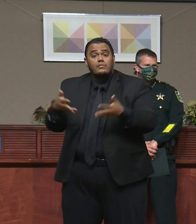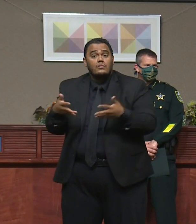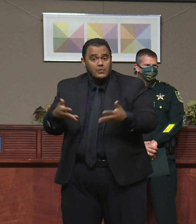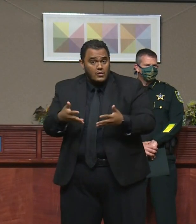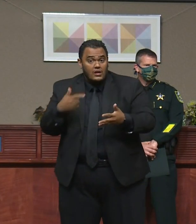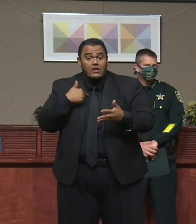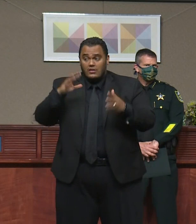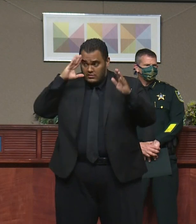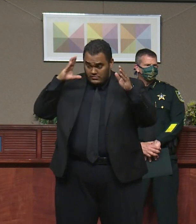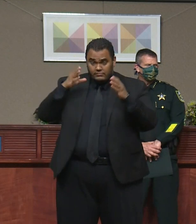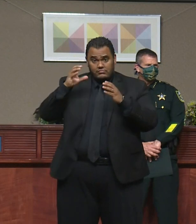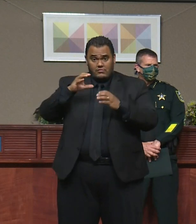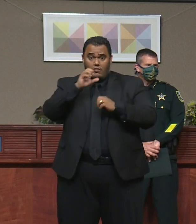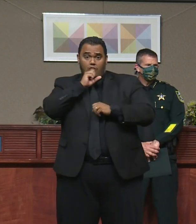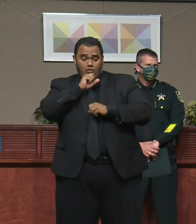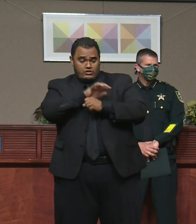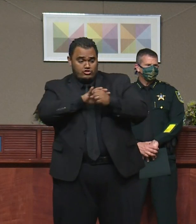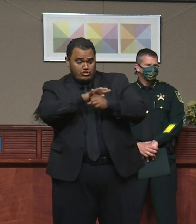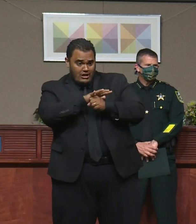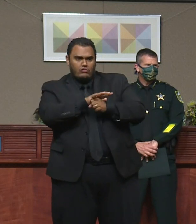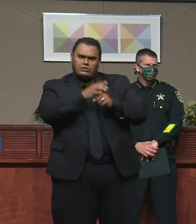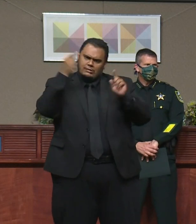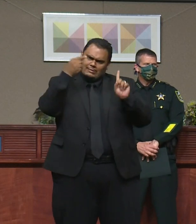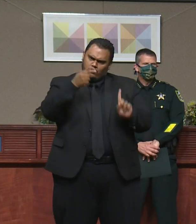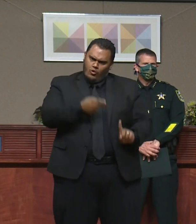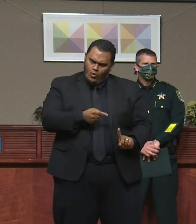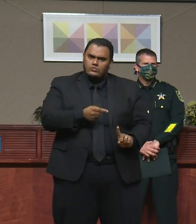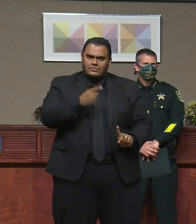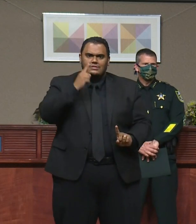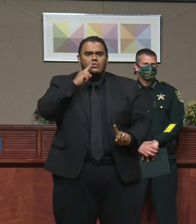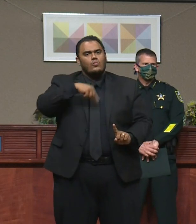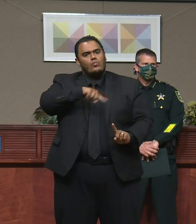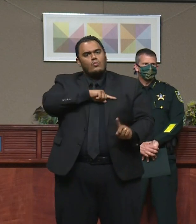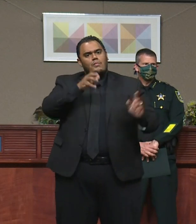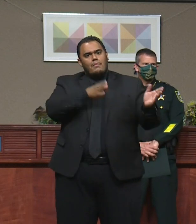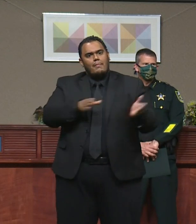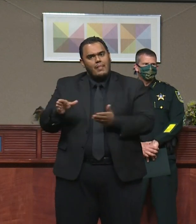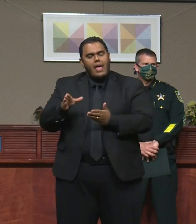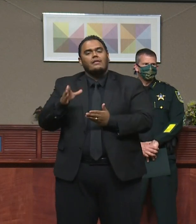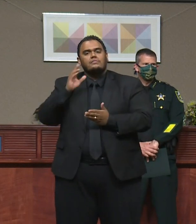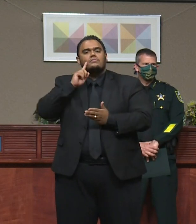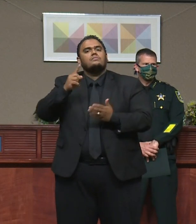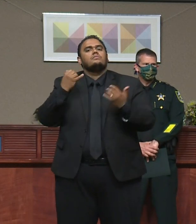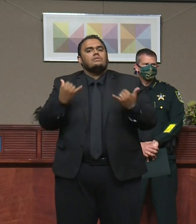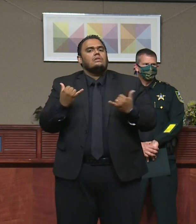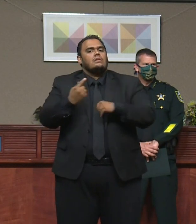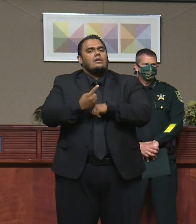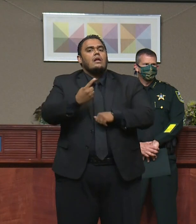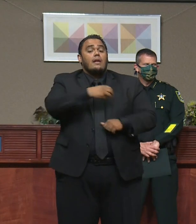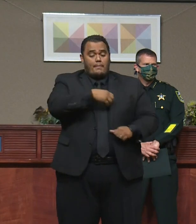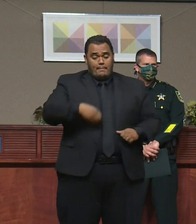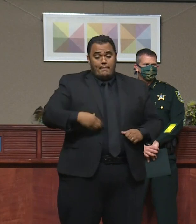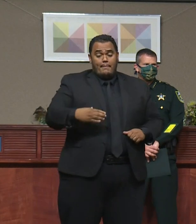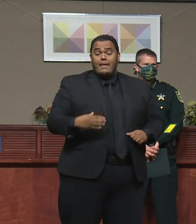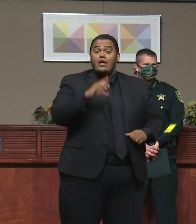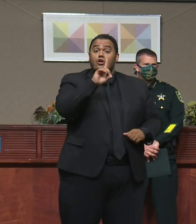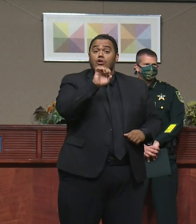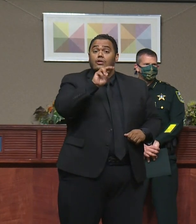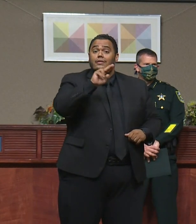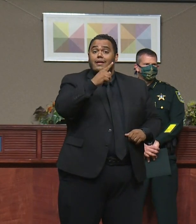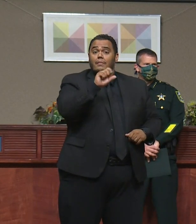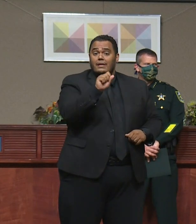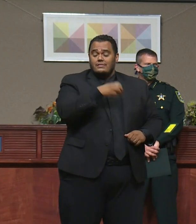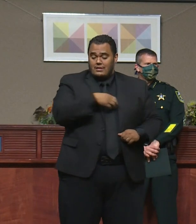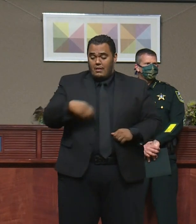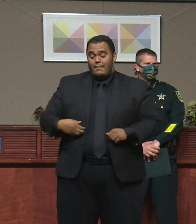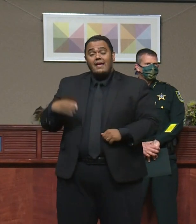to make sure that is done in a responsible manner. Mayor Demings and Mayor Dyer will talk about that process. We have information on the new testing sites by